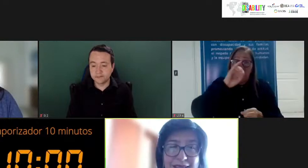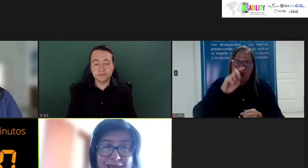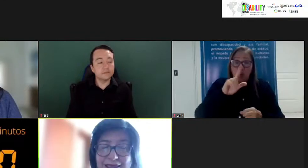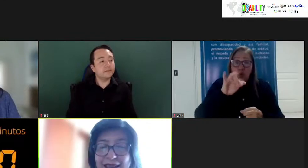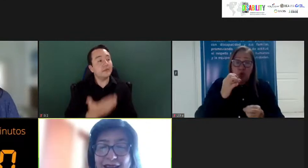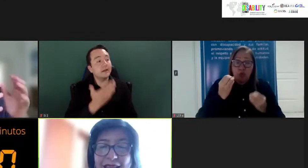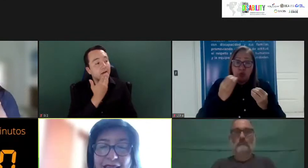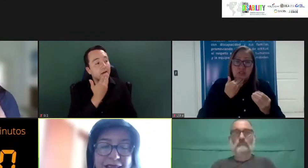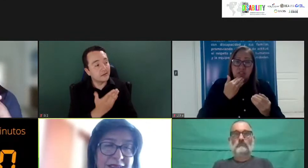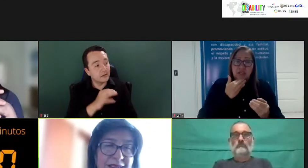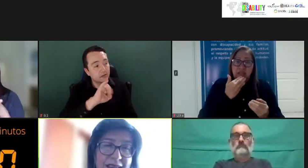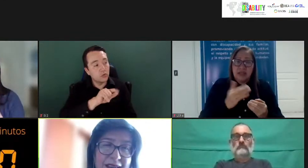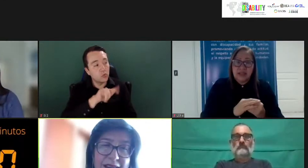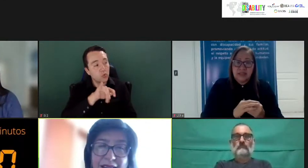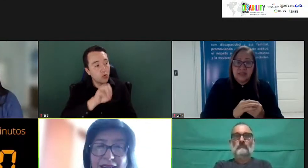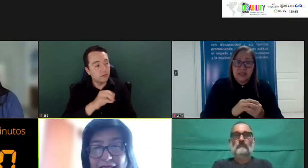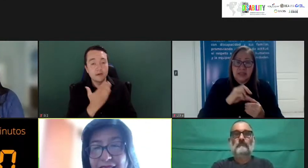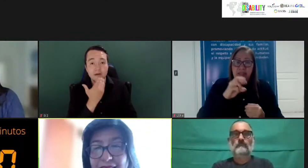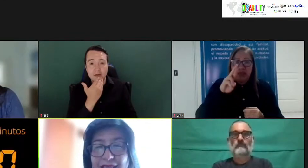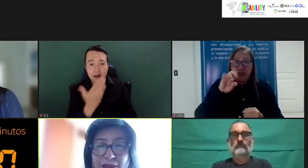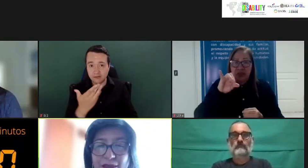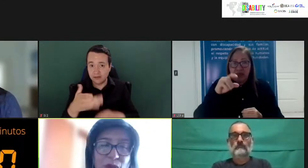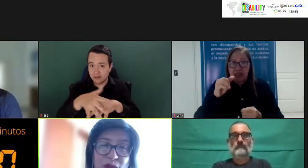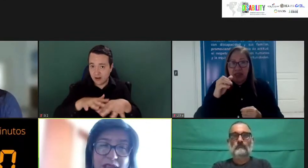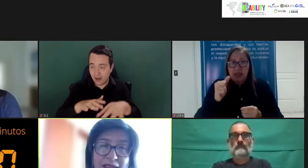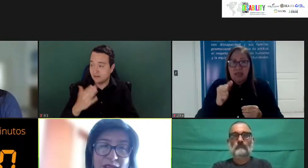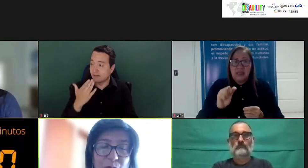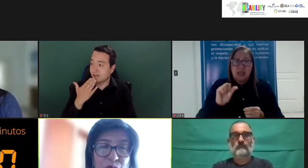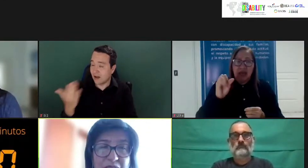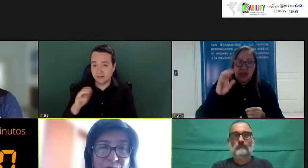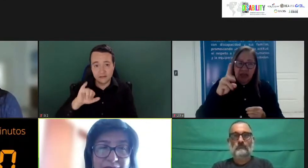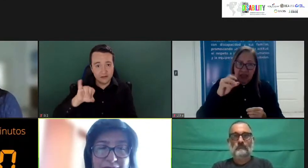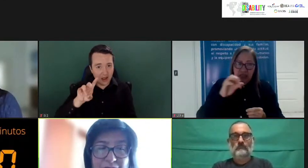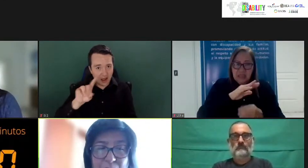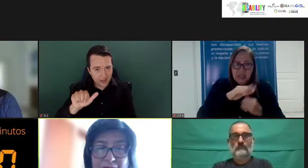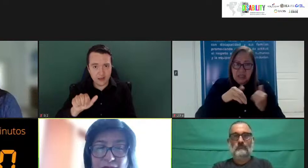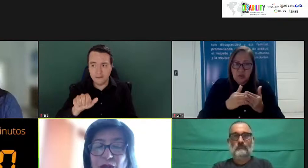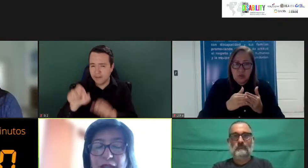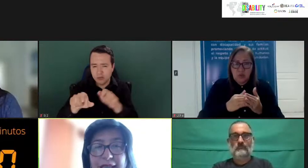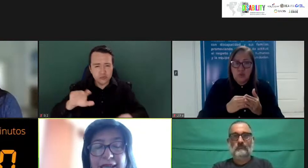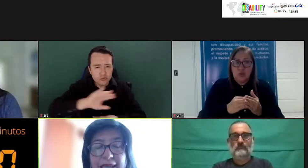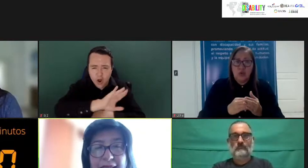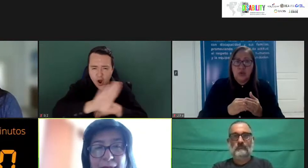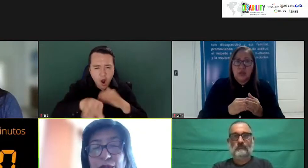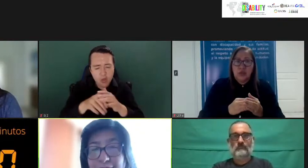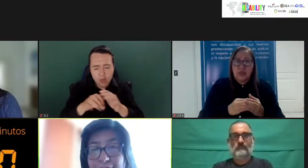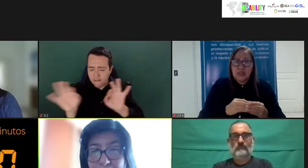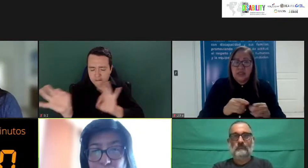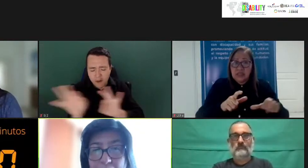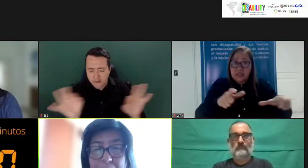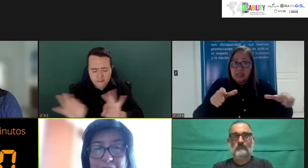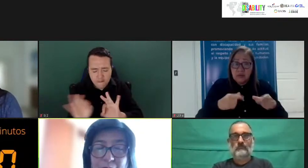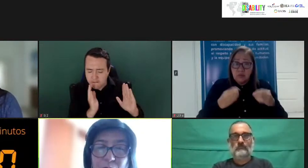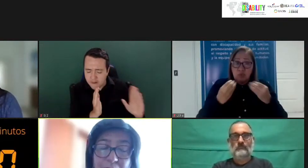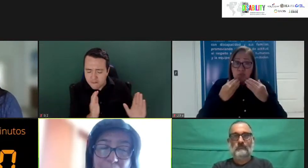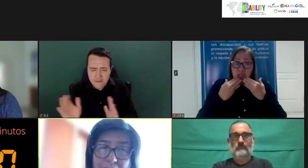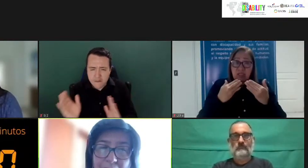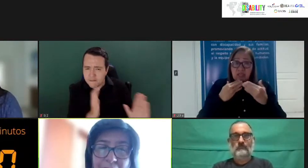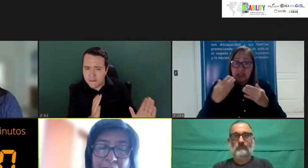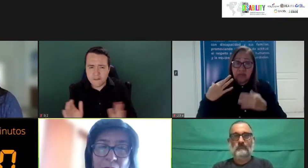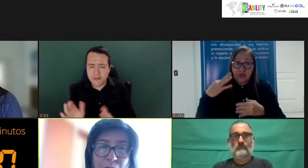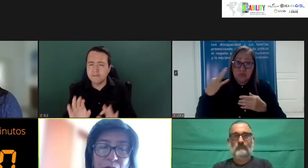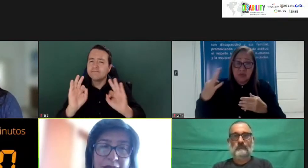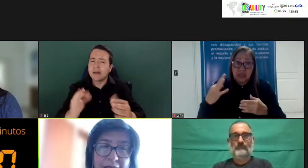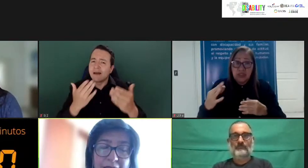monica thank you very much julio thank you this is everyone who has made this space possible